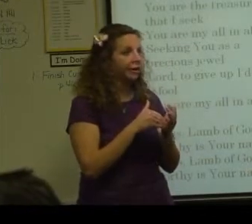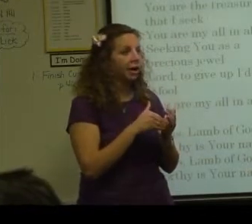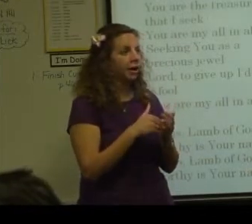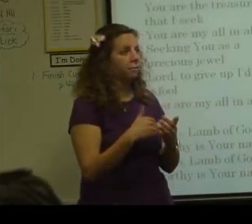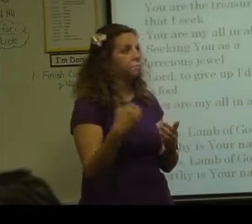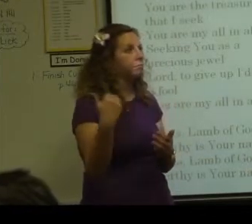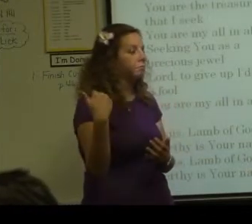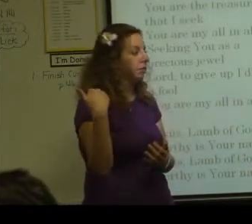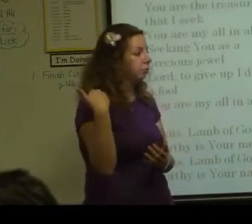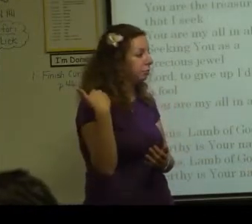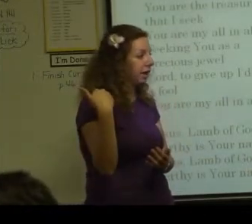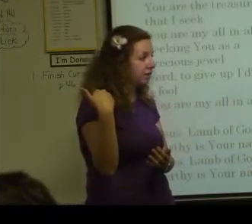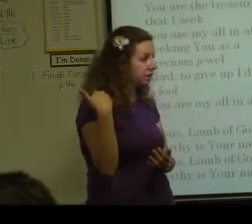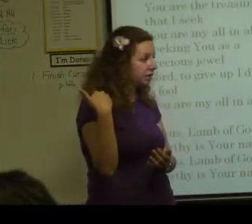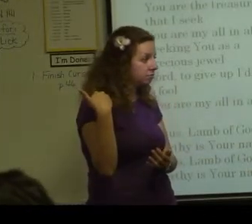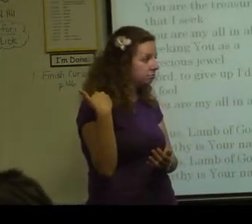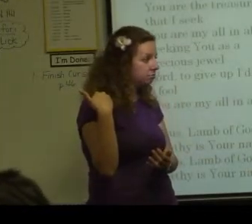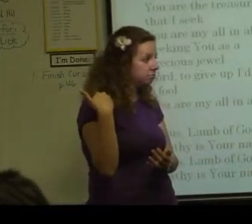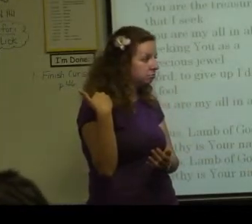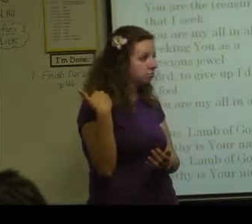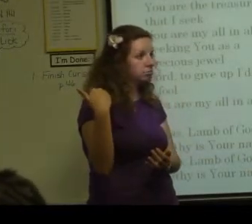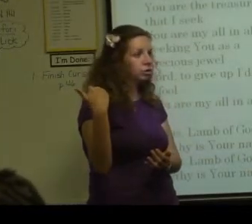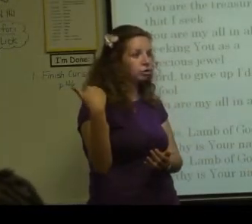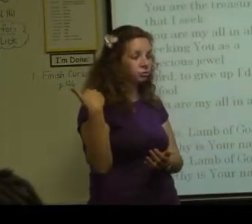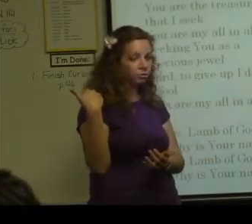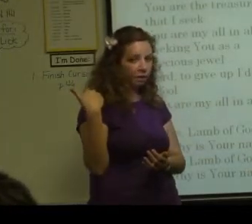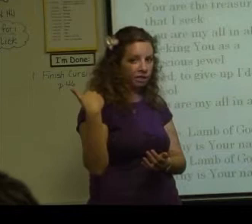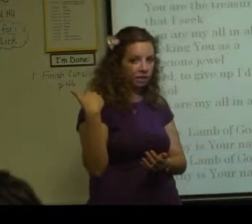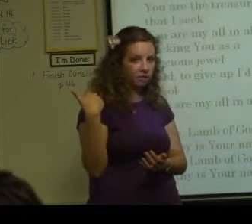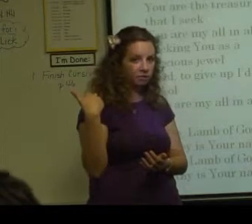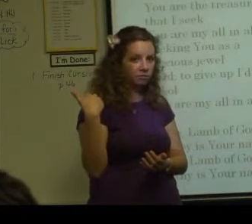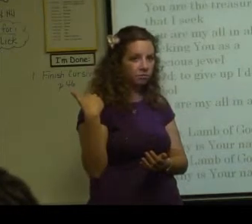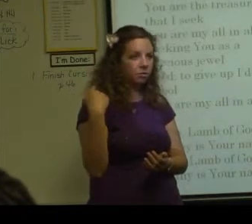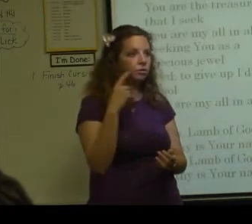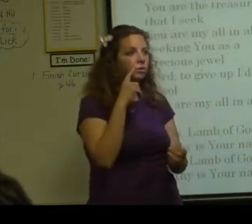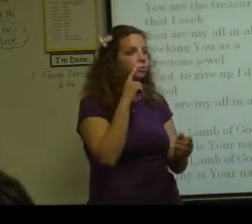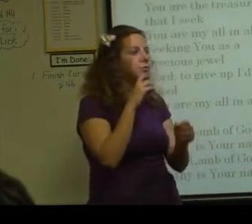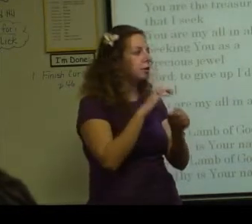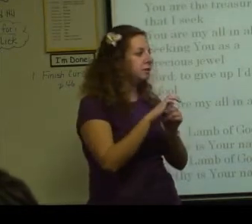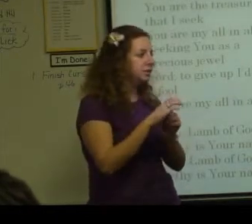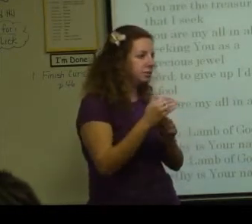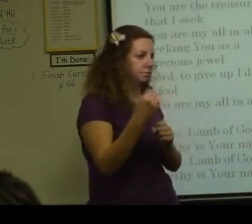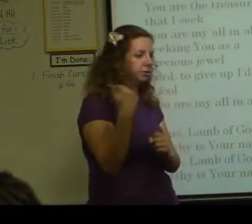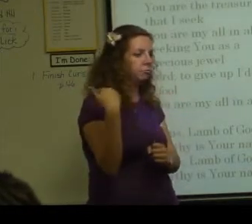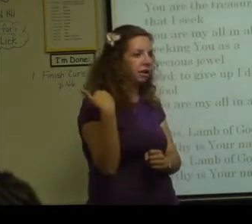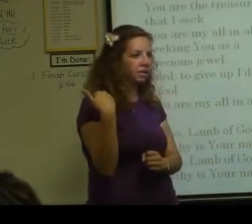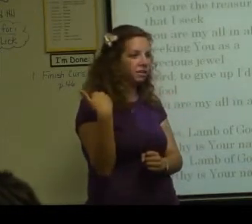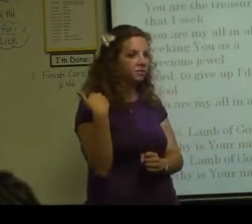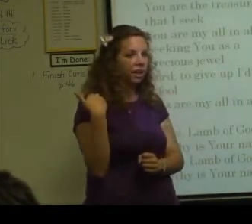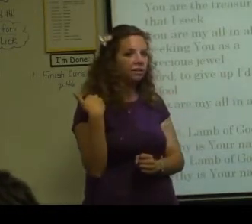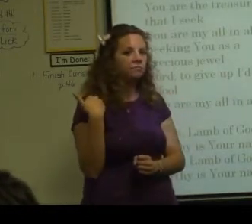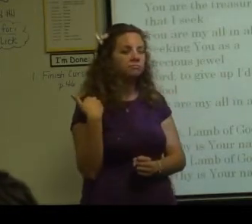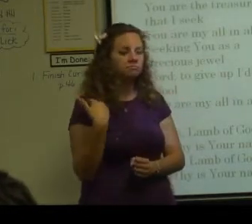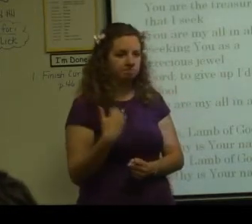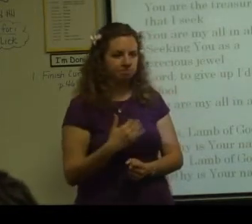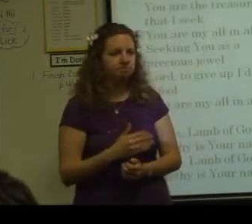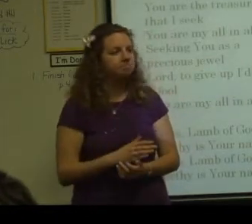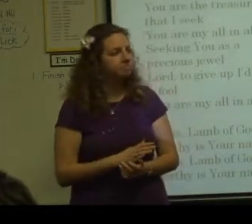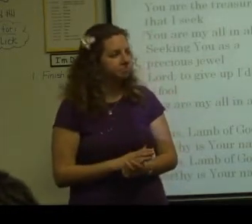or being reminded. Being reminded. So the promise, being reminded of that.